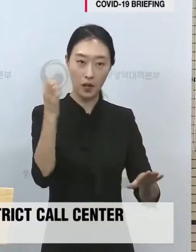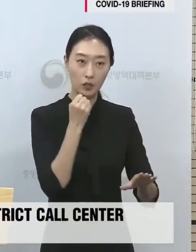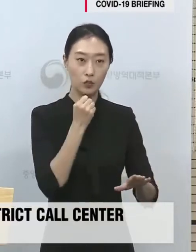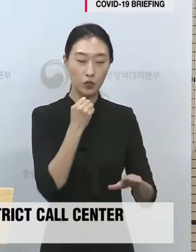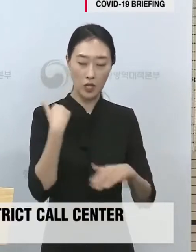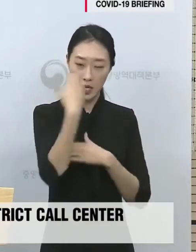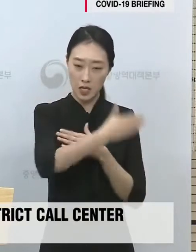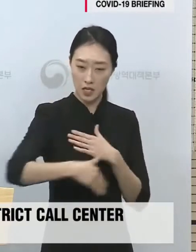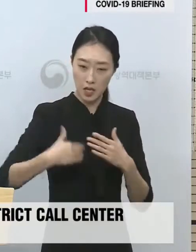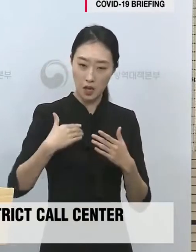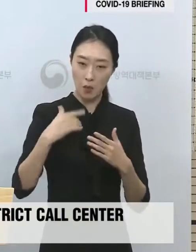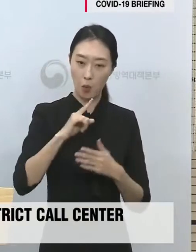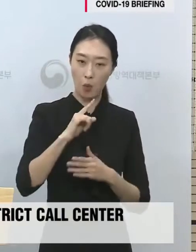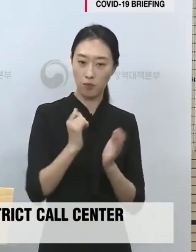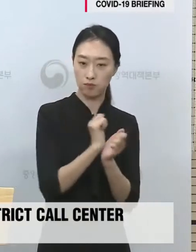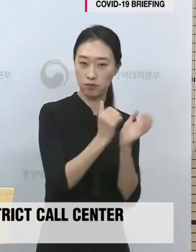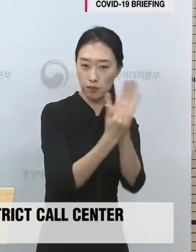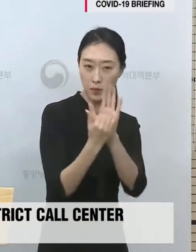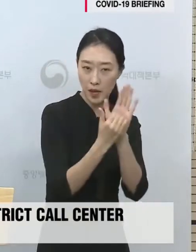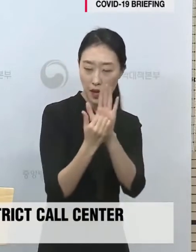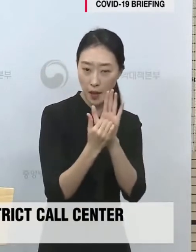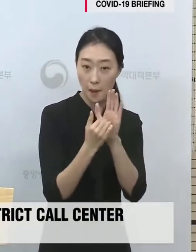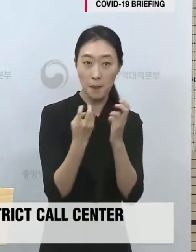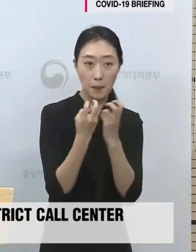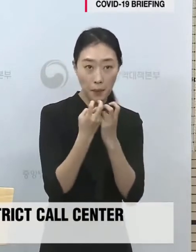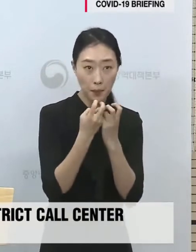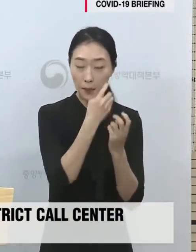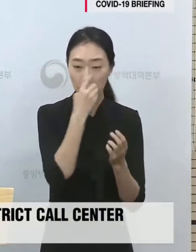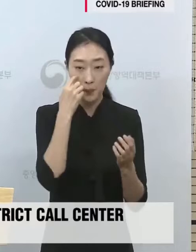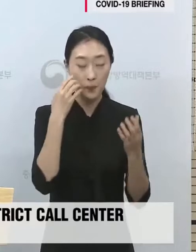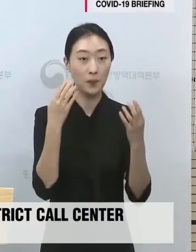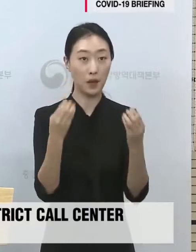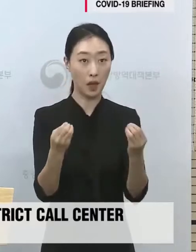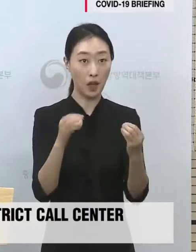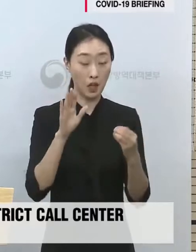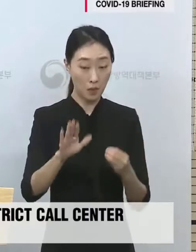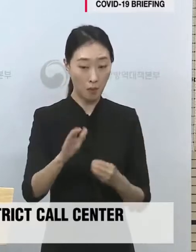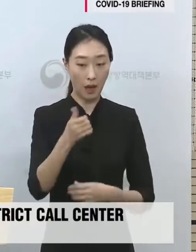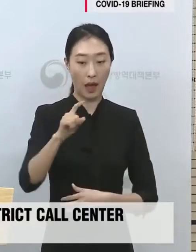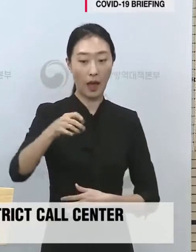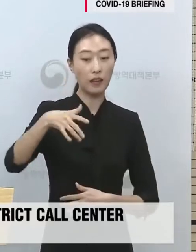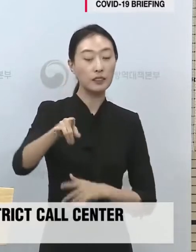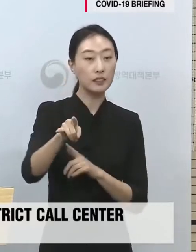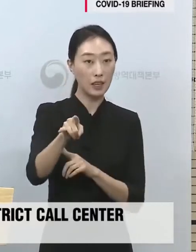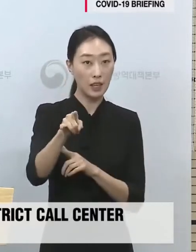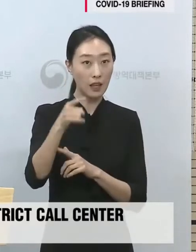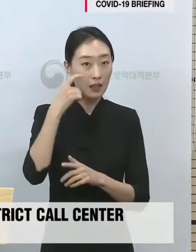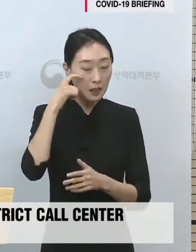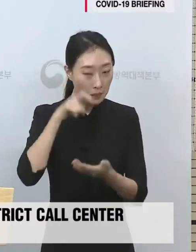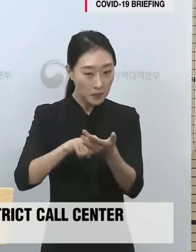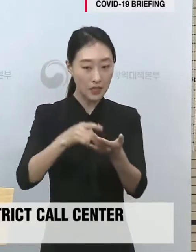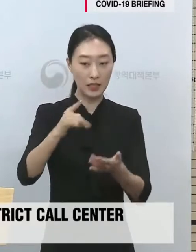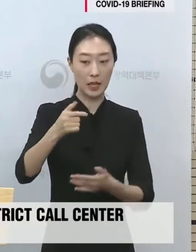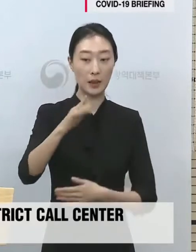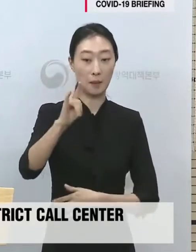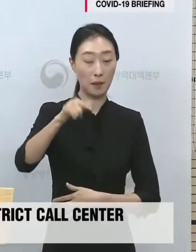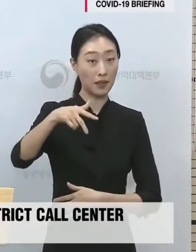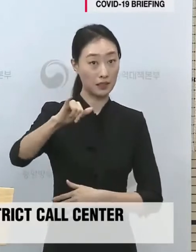the blood samples of the confirmed cases, we have been able to successfully